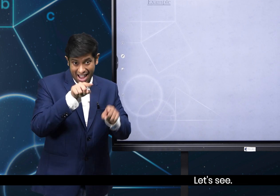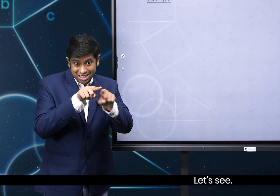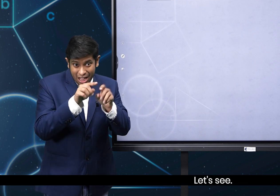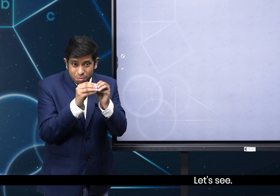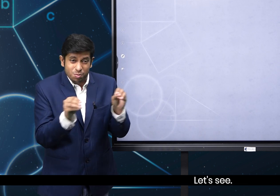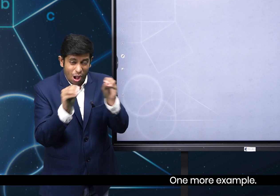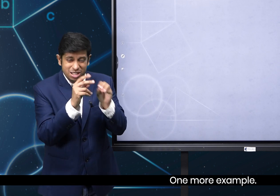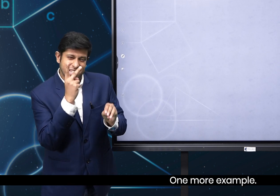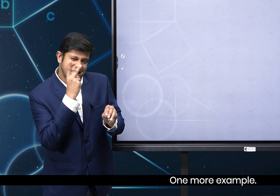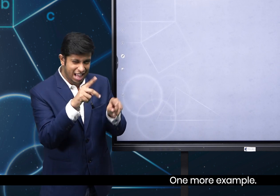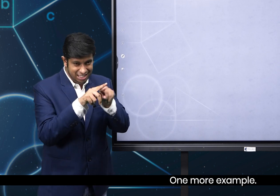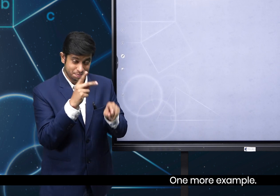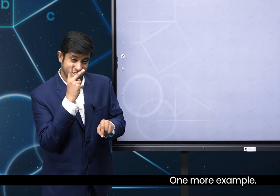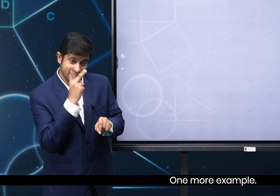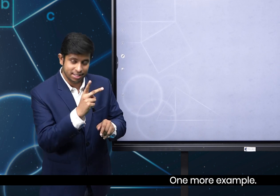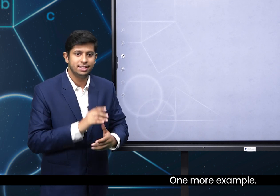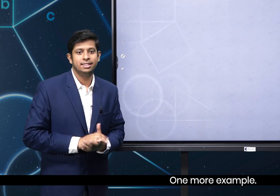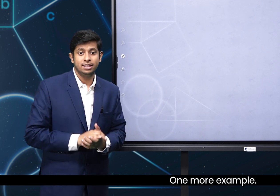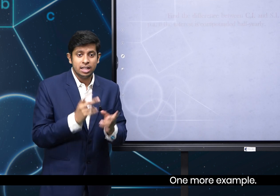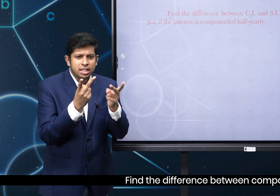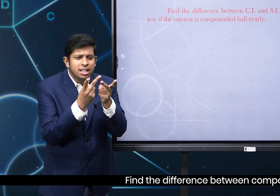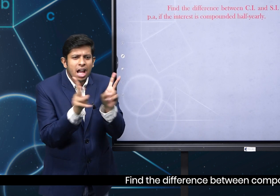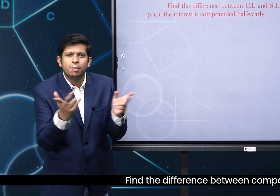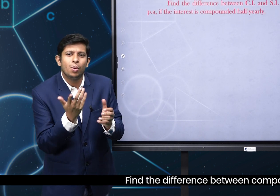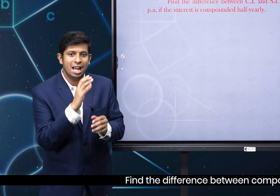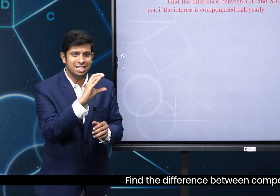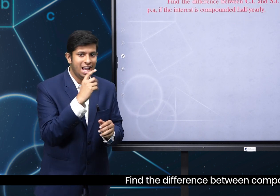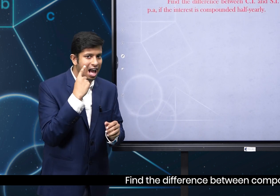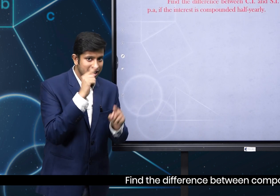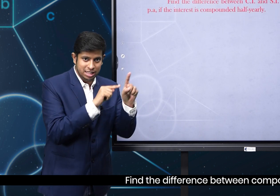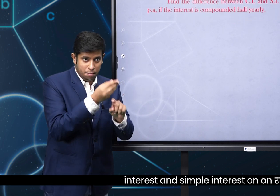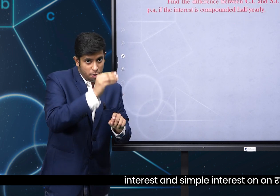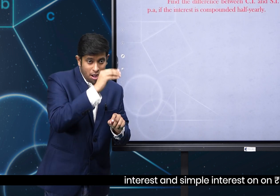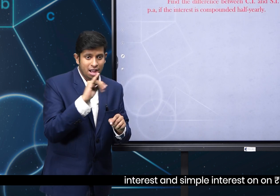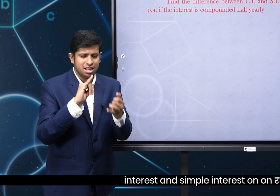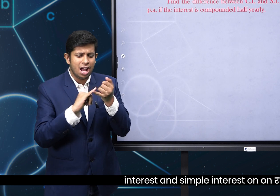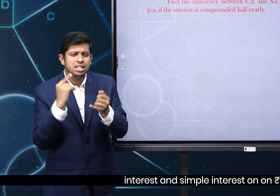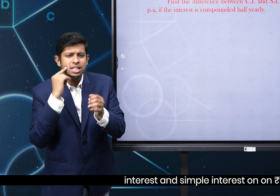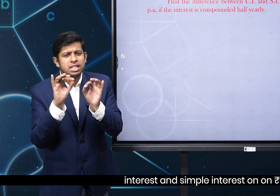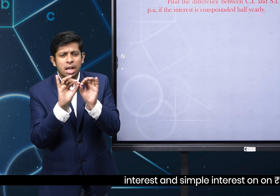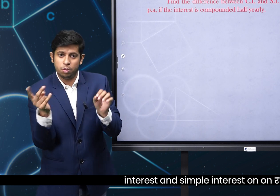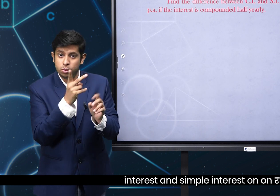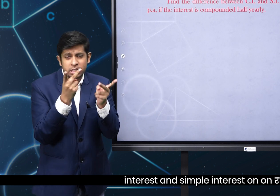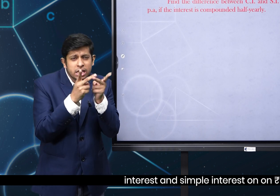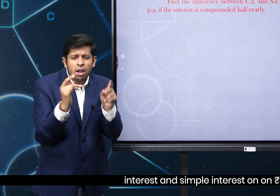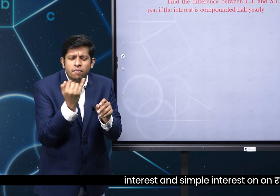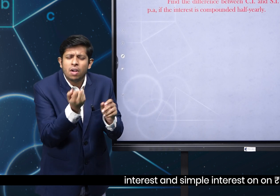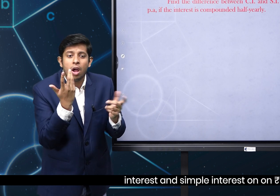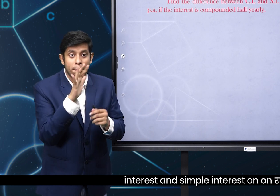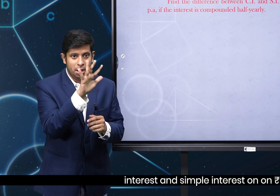Let us see one more example. Find the difference between compound interest and simple interest on rupees 5000